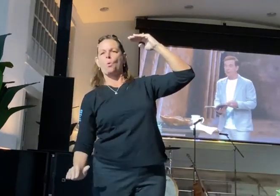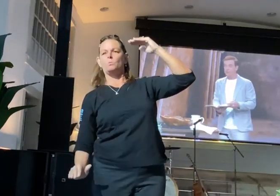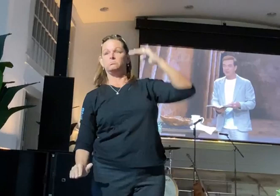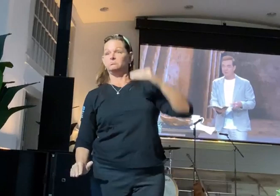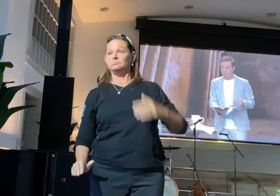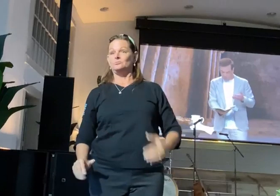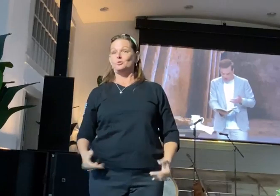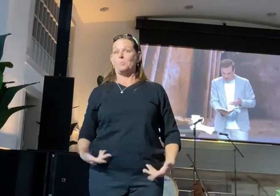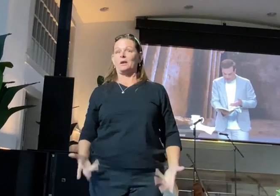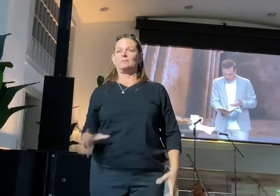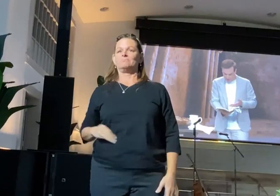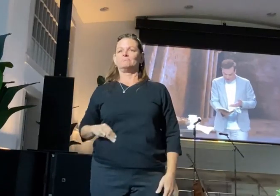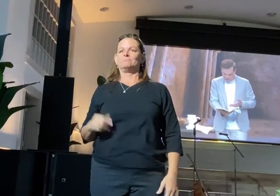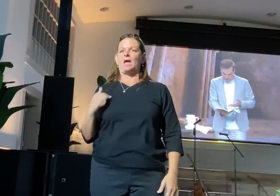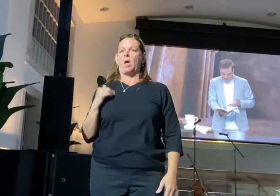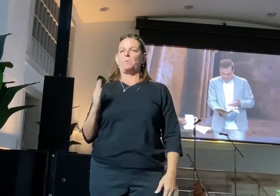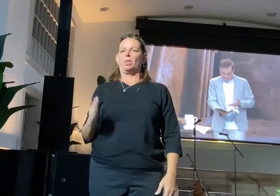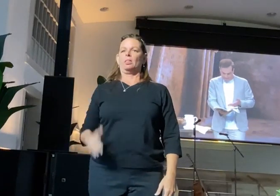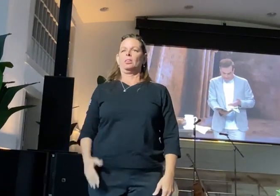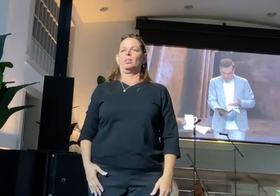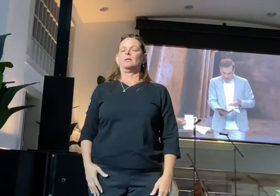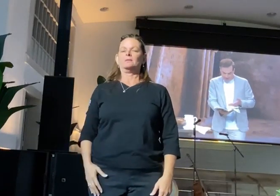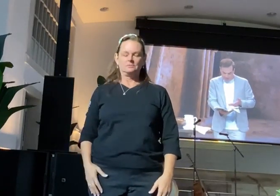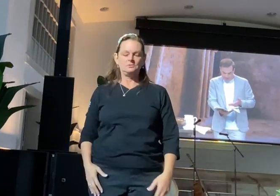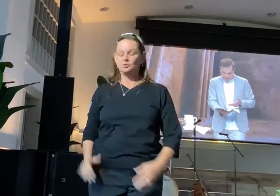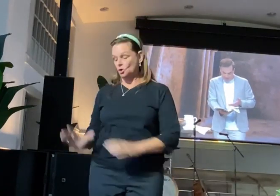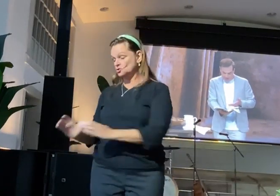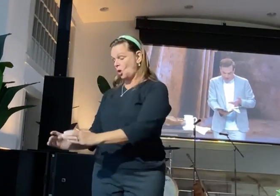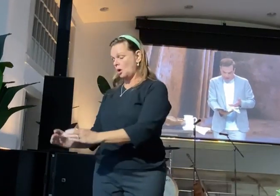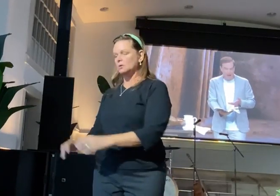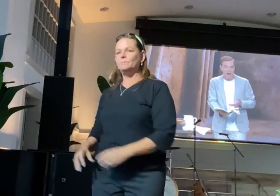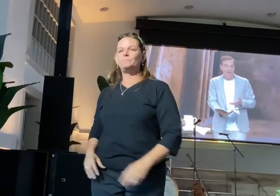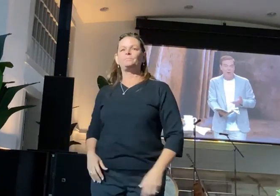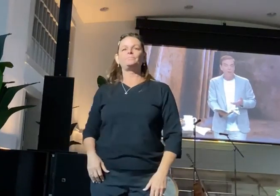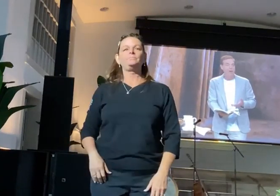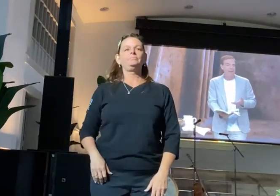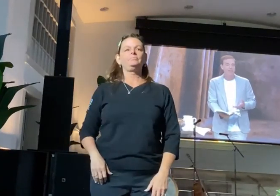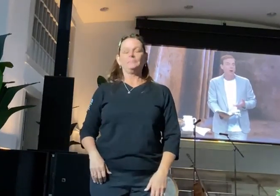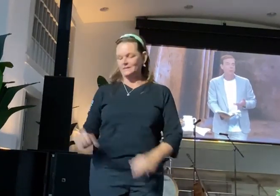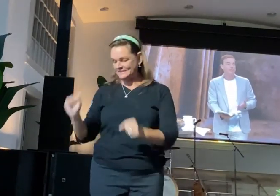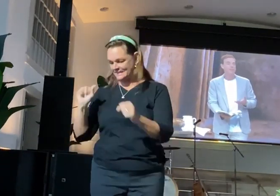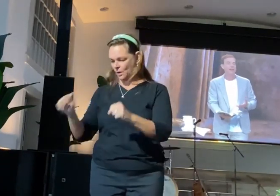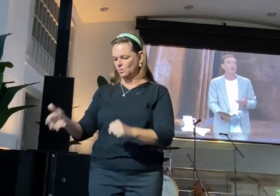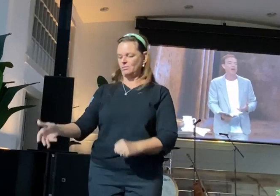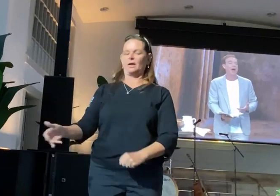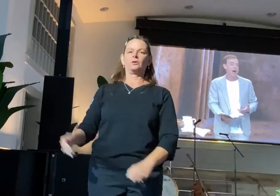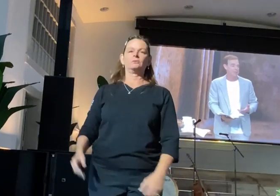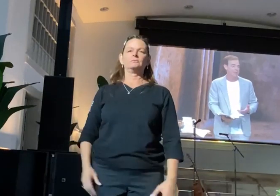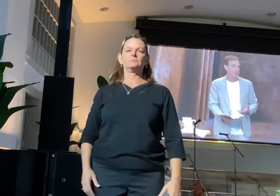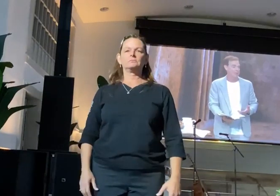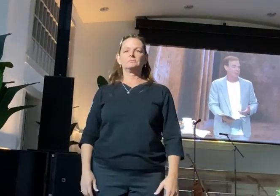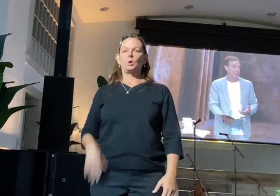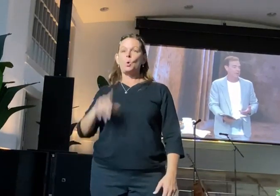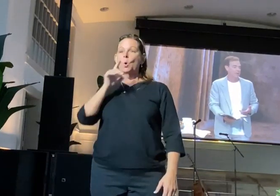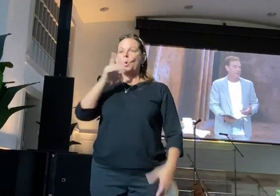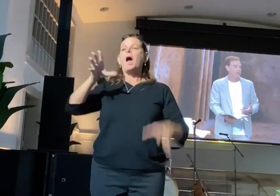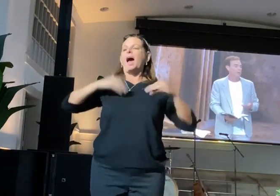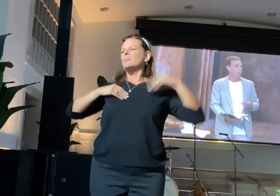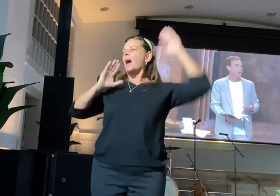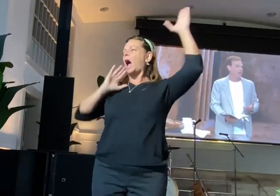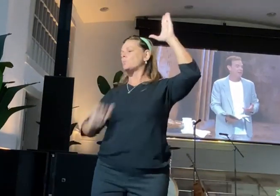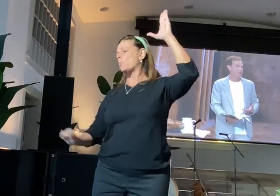towel, obviously. We just read that there was. But that night, nobody thought it was their job